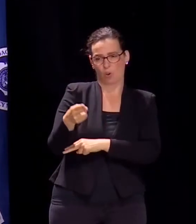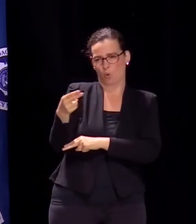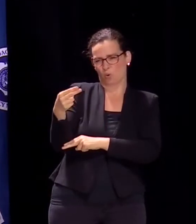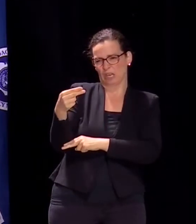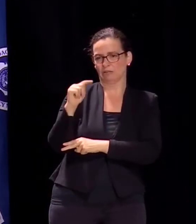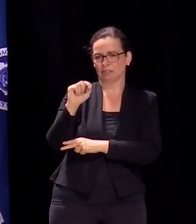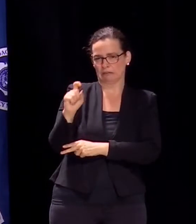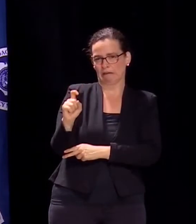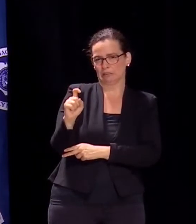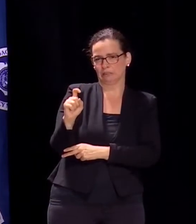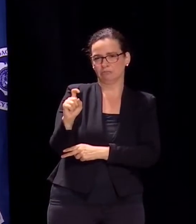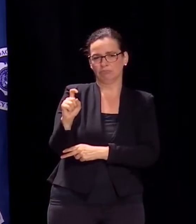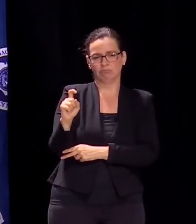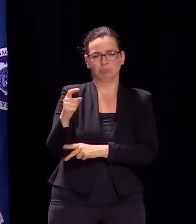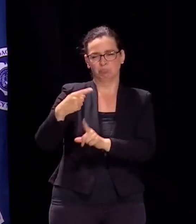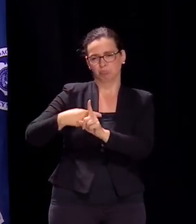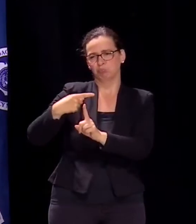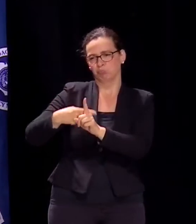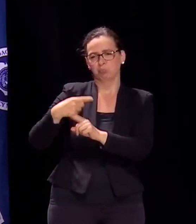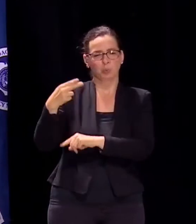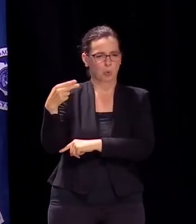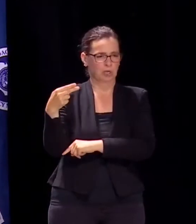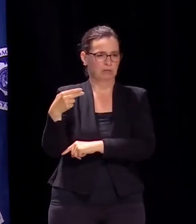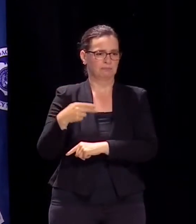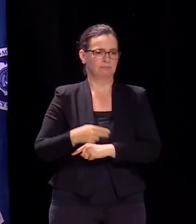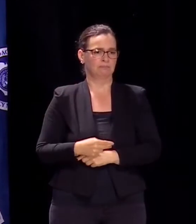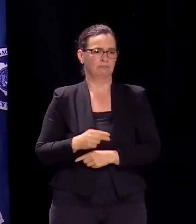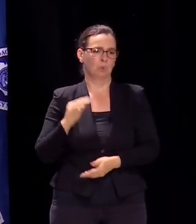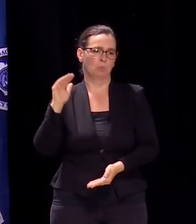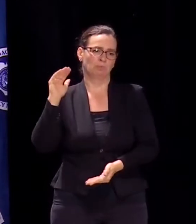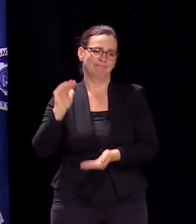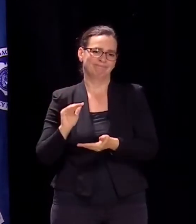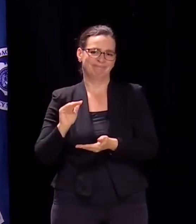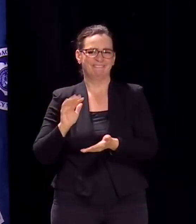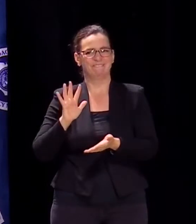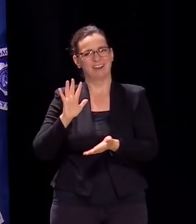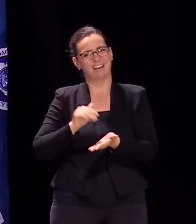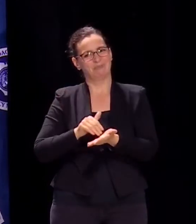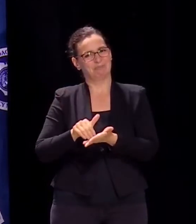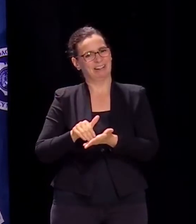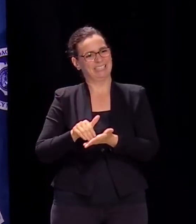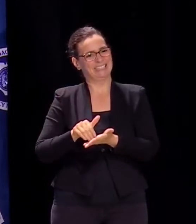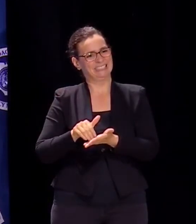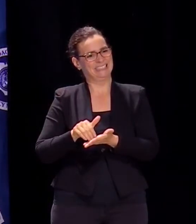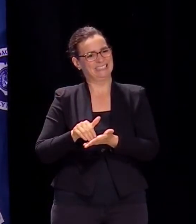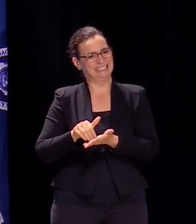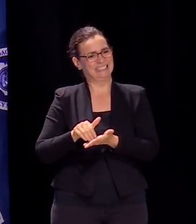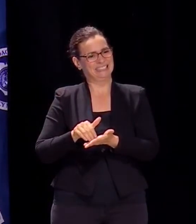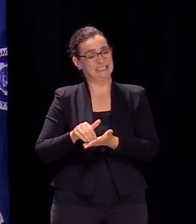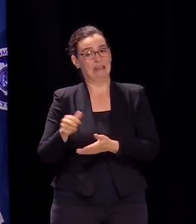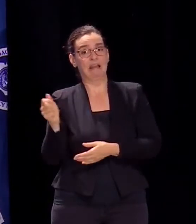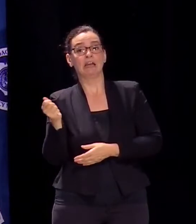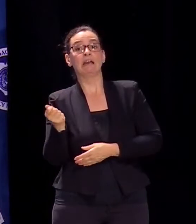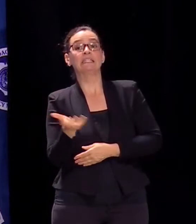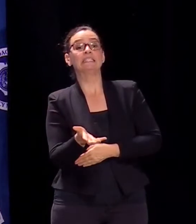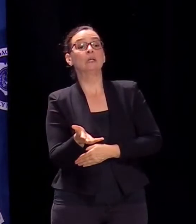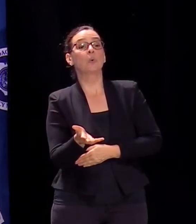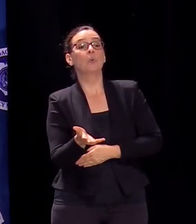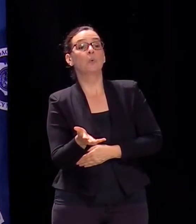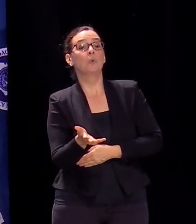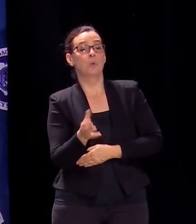going to be off $5 million. We receive gaming money from the Oneida Nation. That is probably going to be